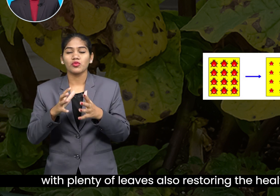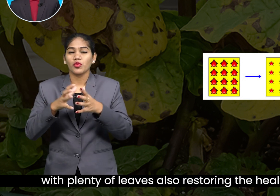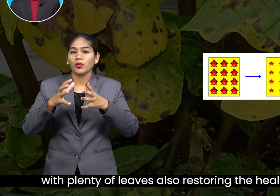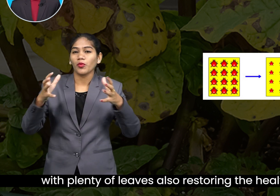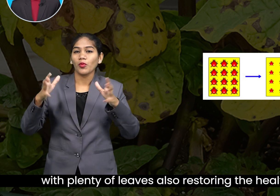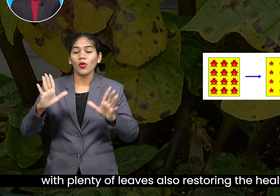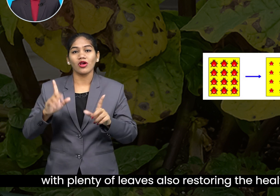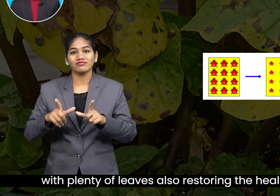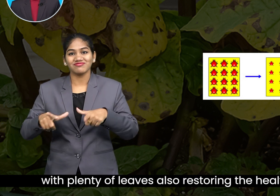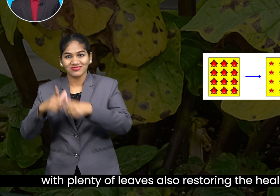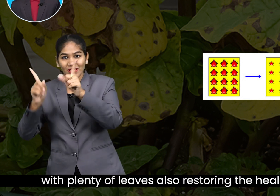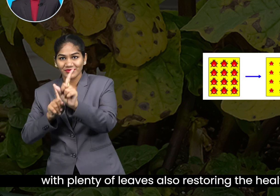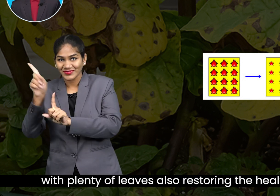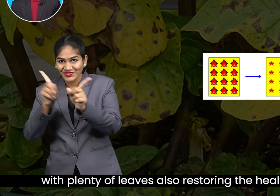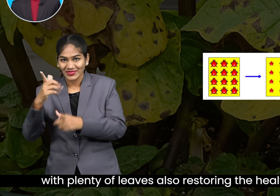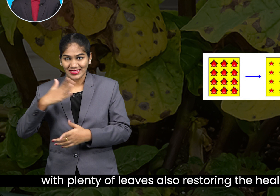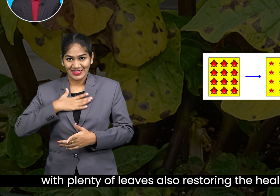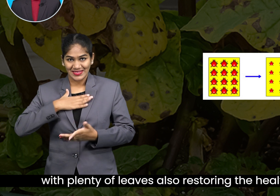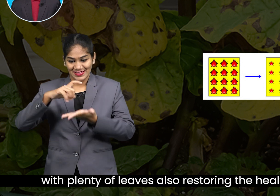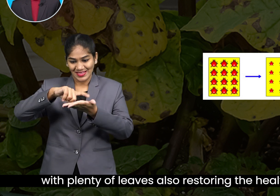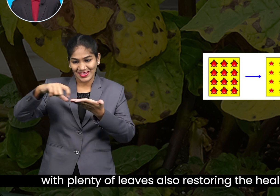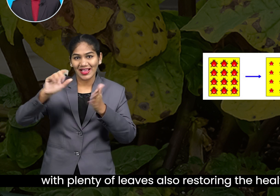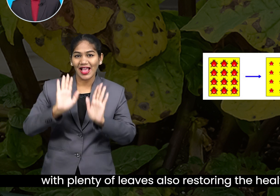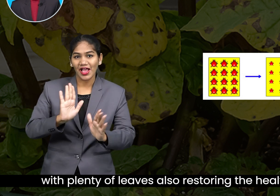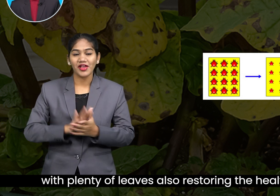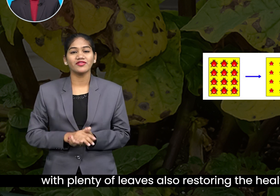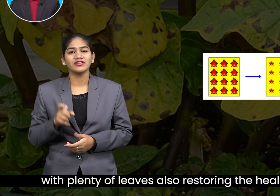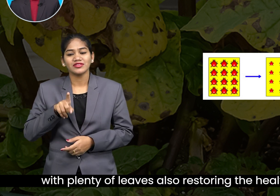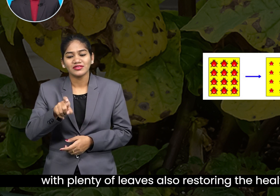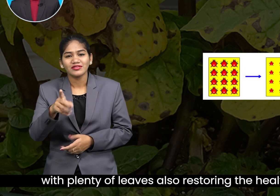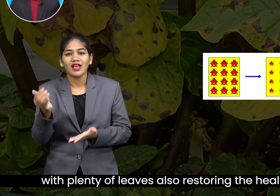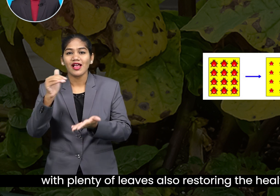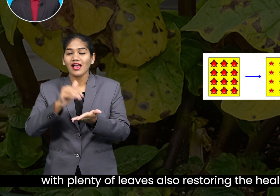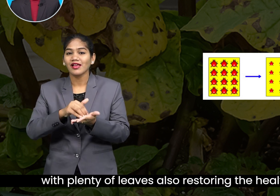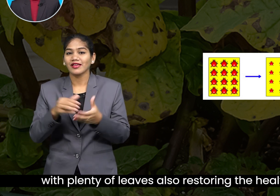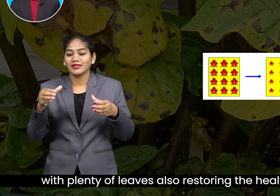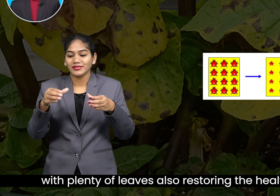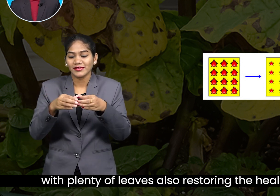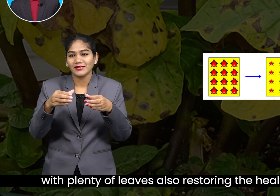leaves, also restoring the healthy beetle population.